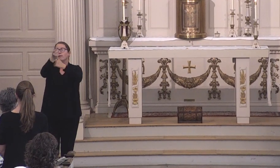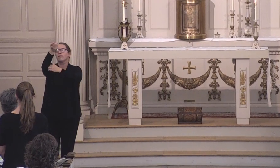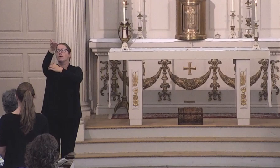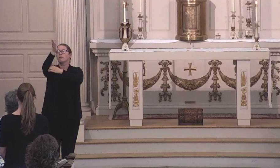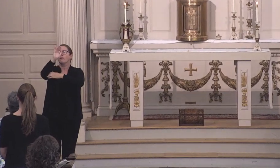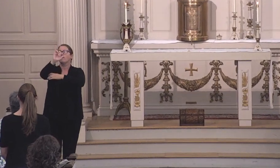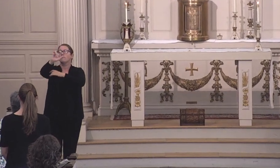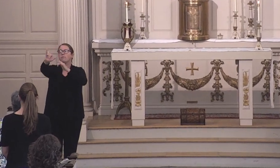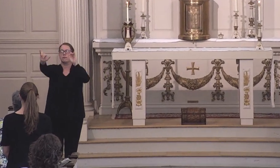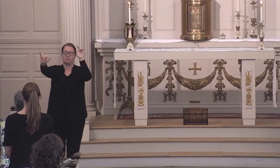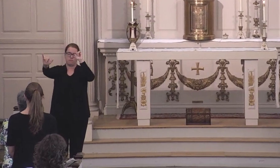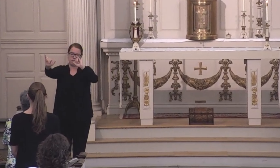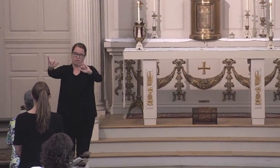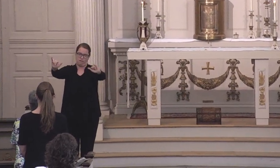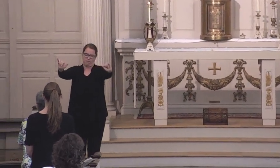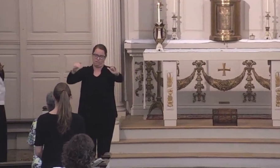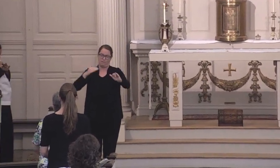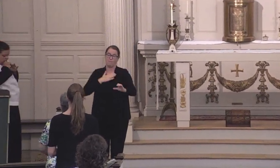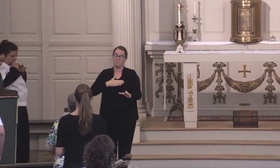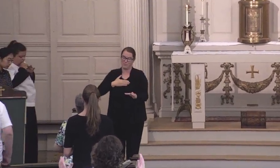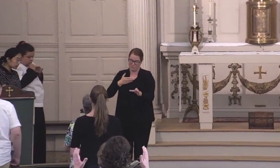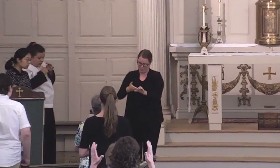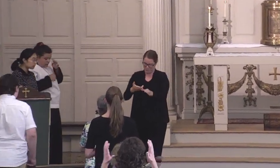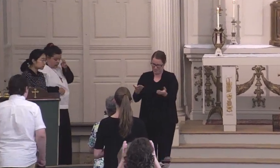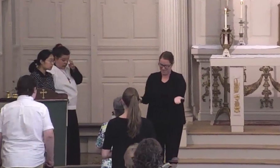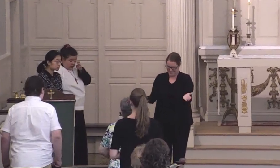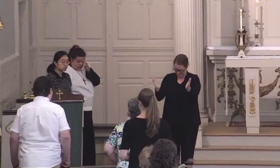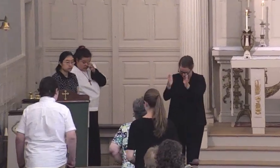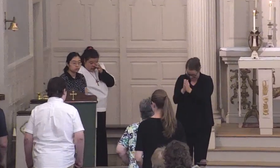God forever and ever.